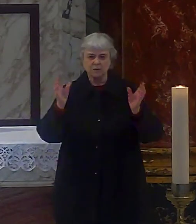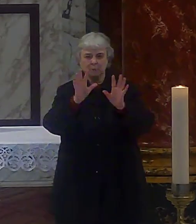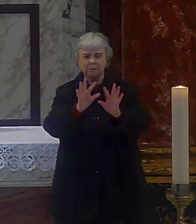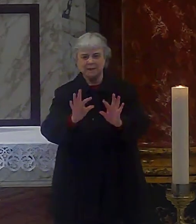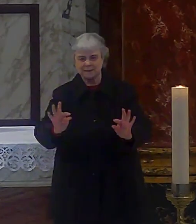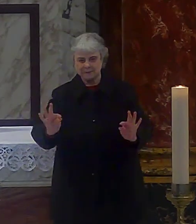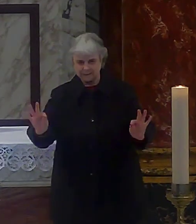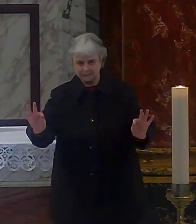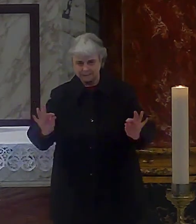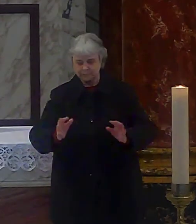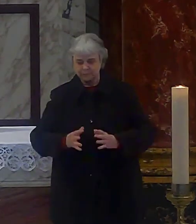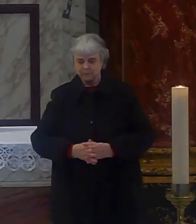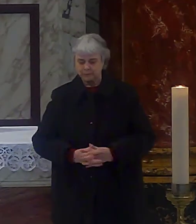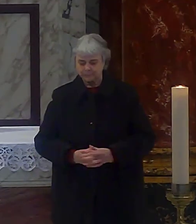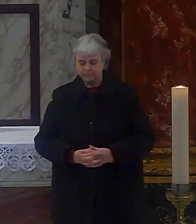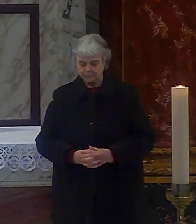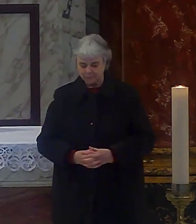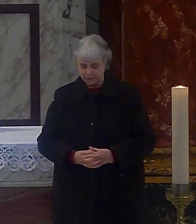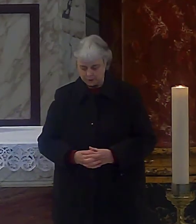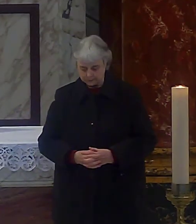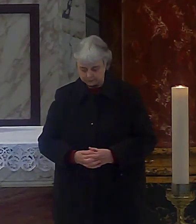thank you